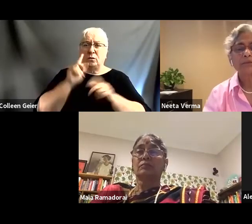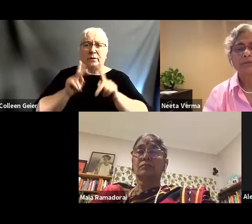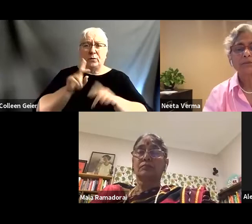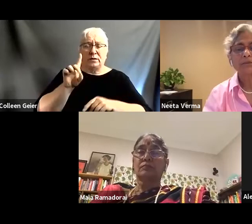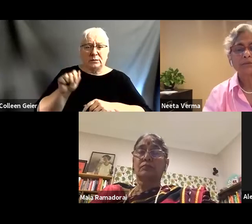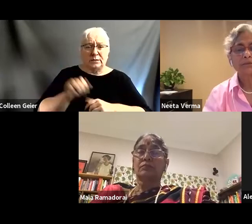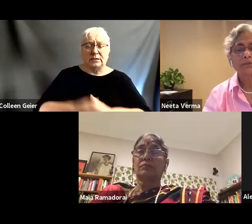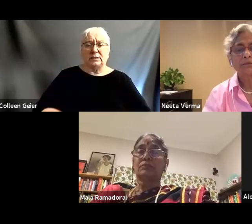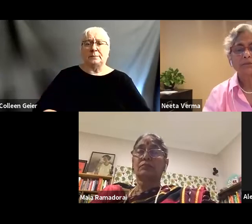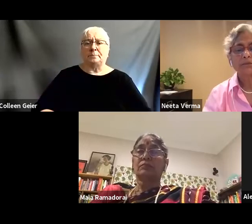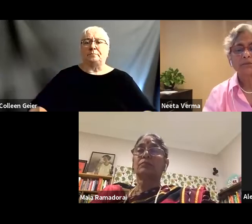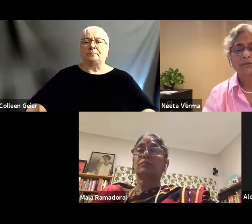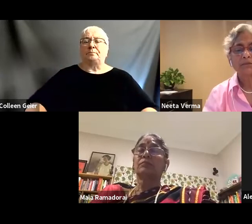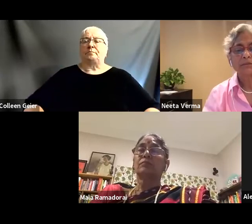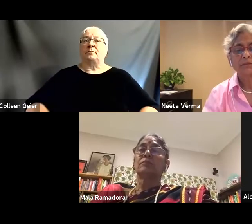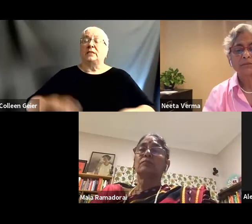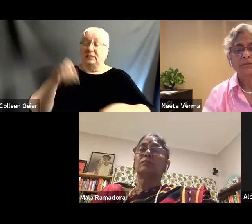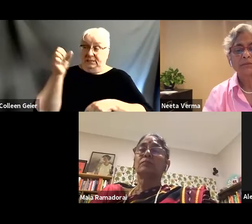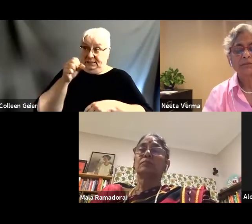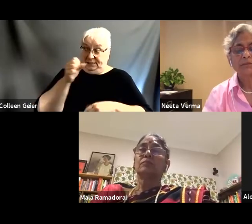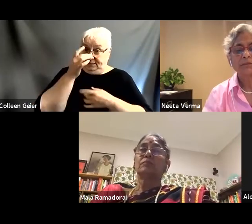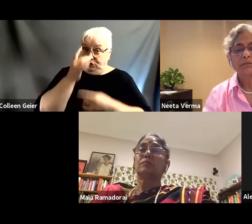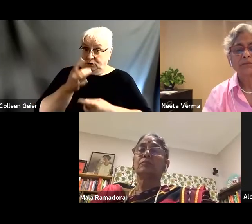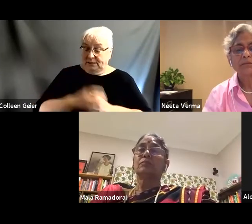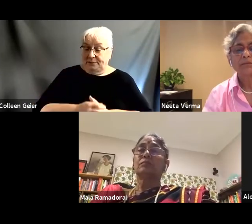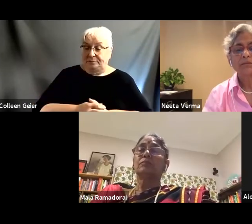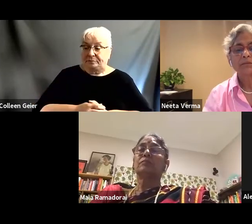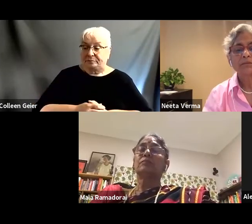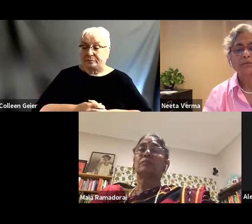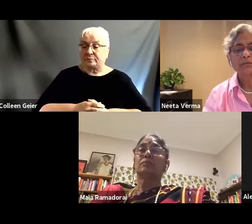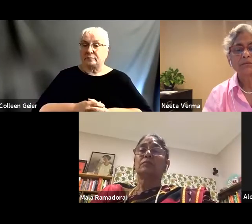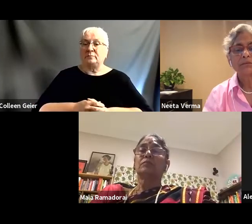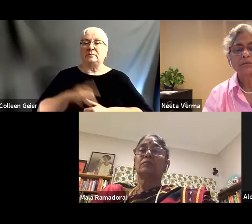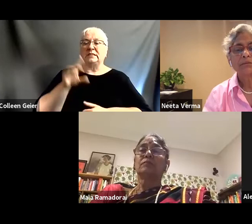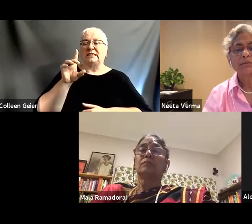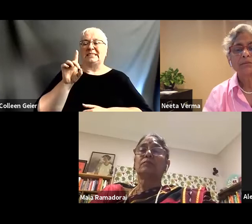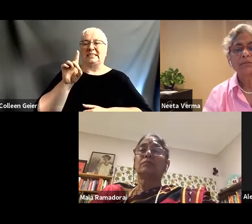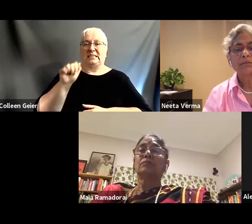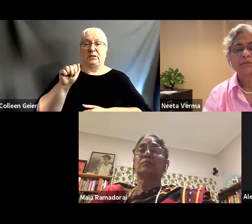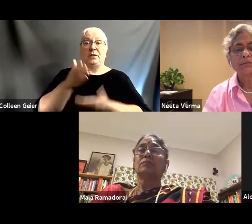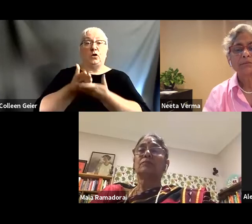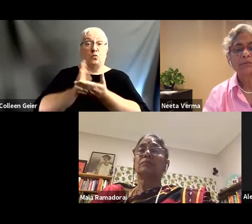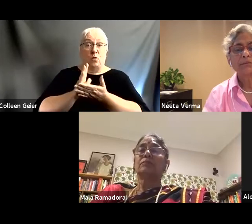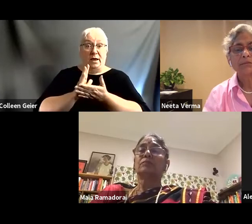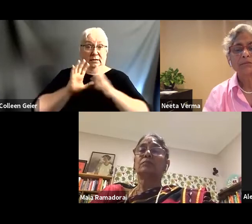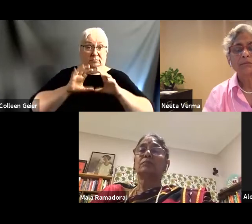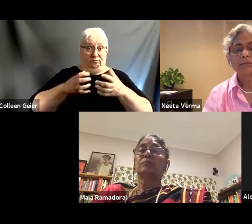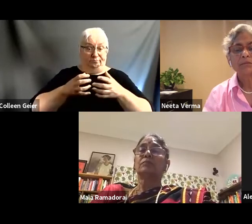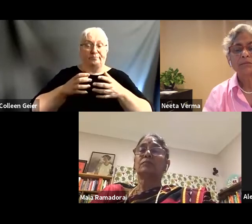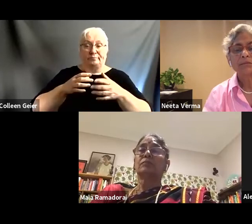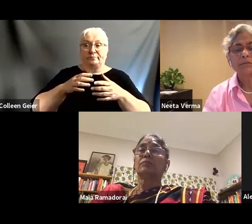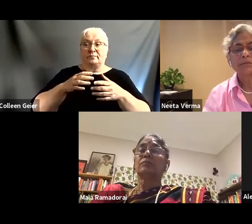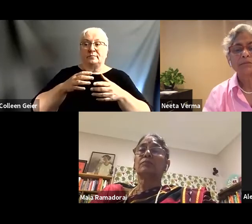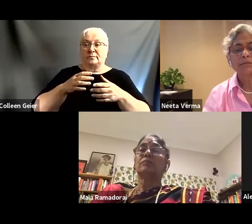especially? Yes, what's interesting is within the disability rights movement of the last several